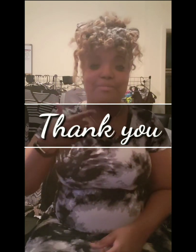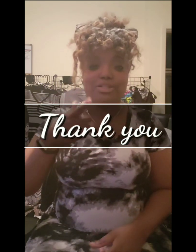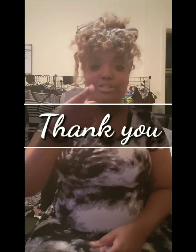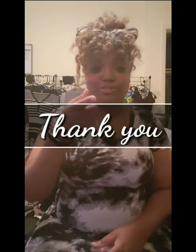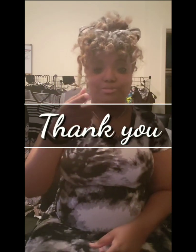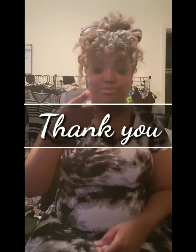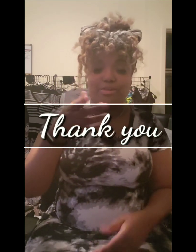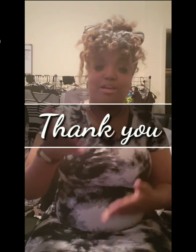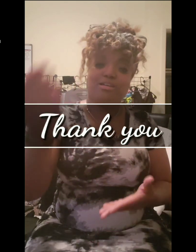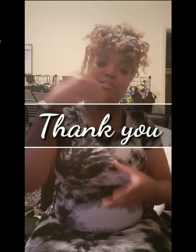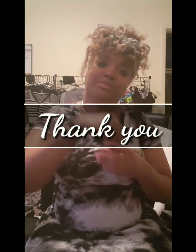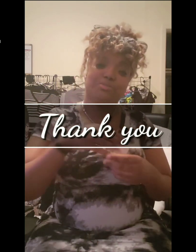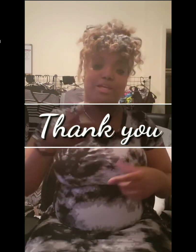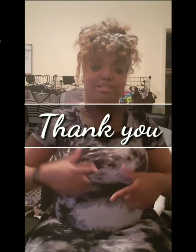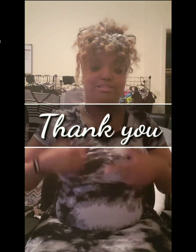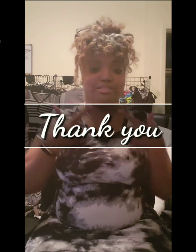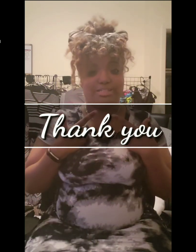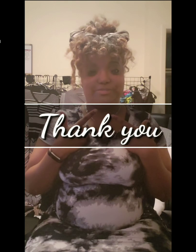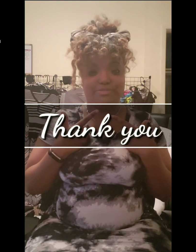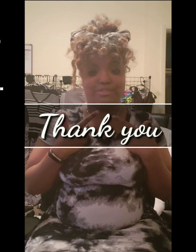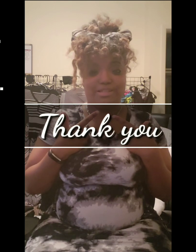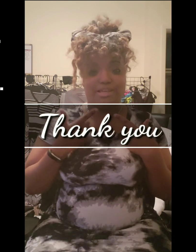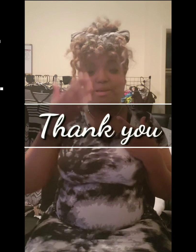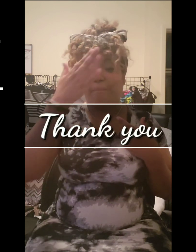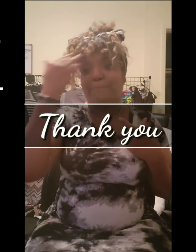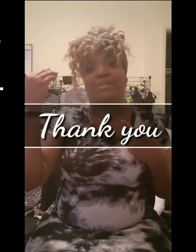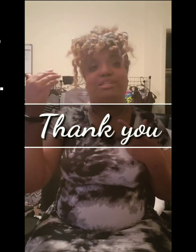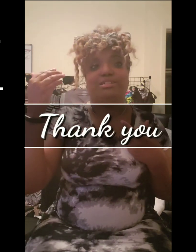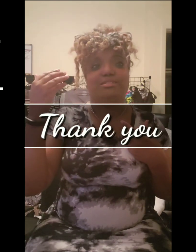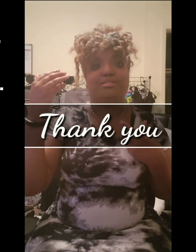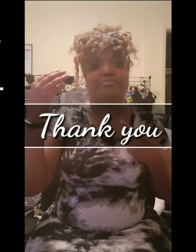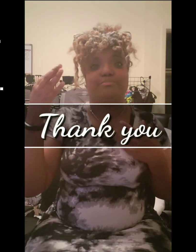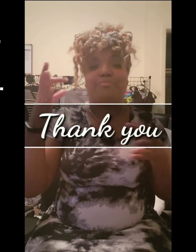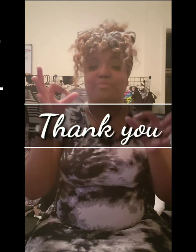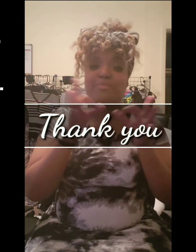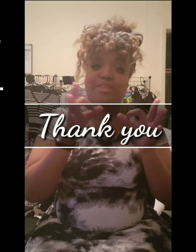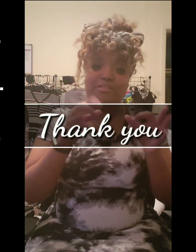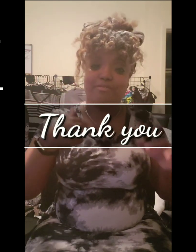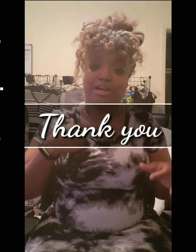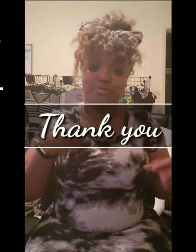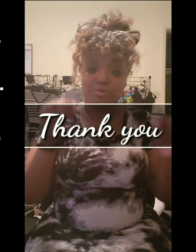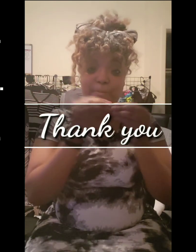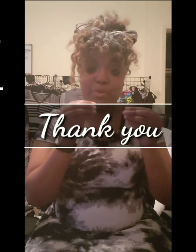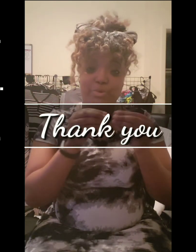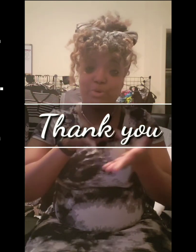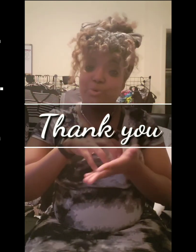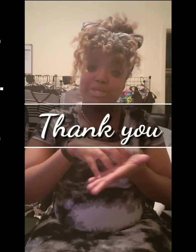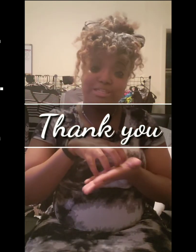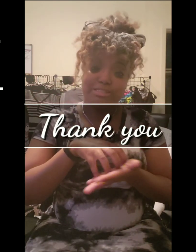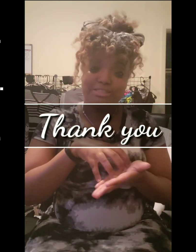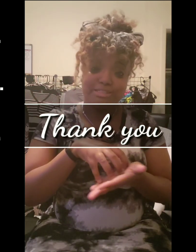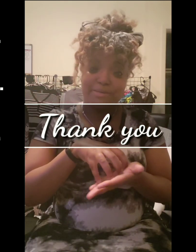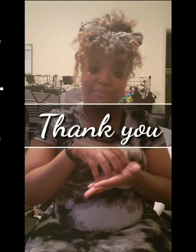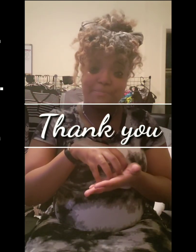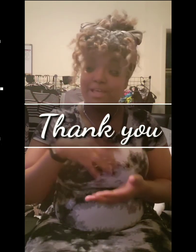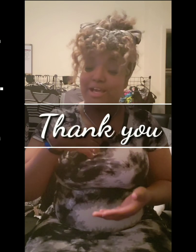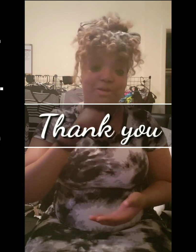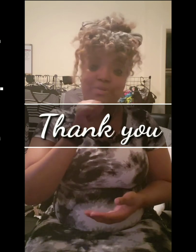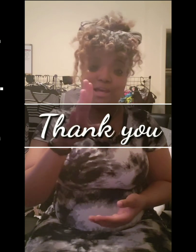who has made me feel like I was good enough. Because if it wasn't for